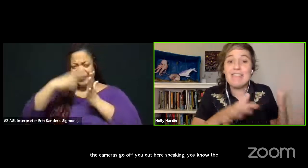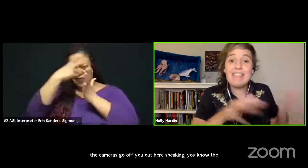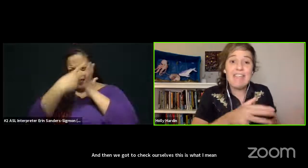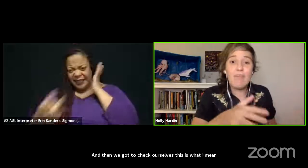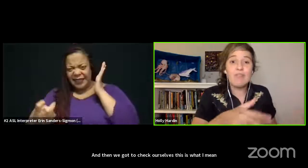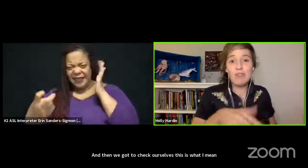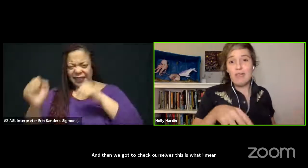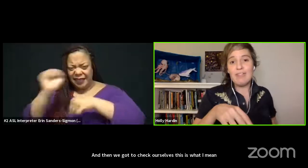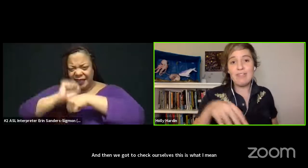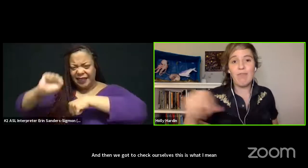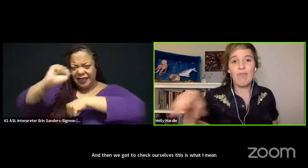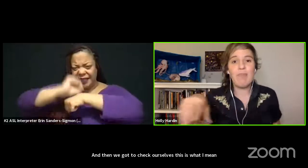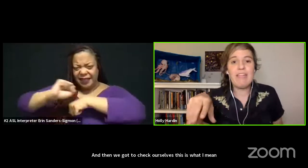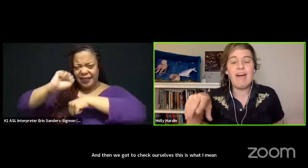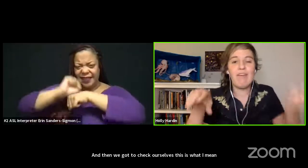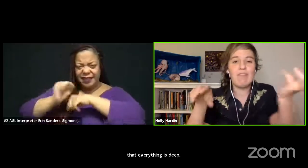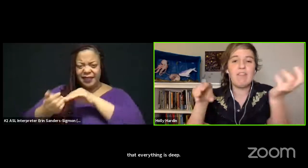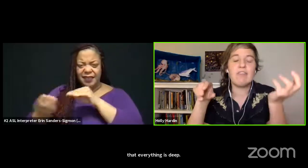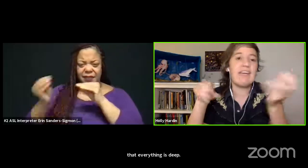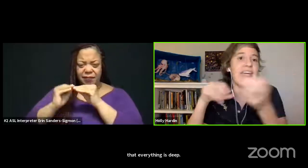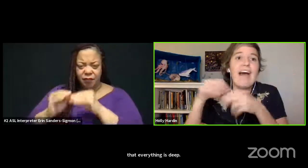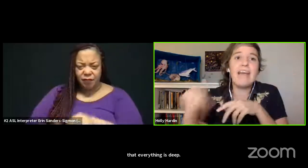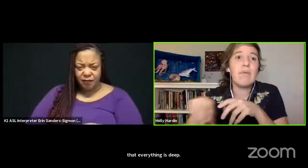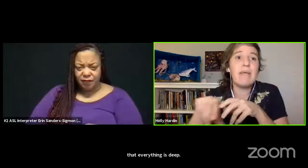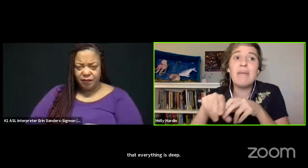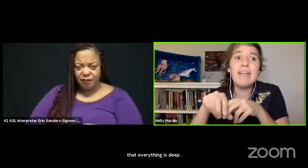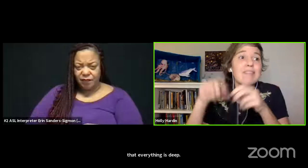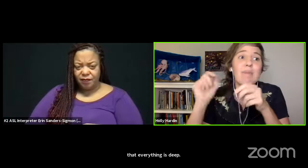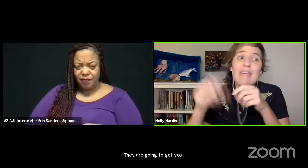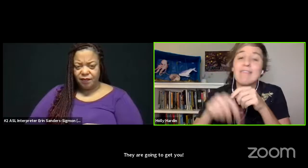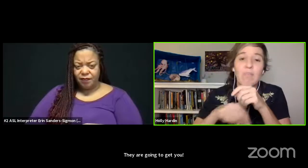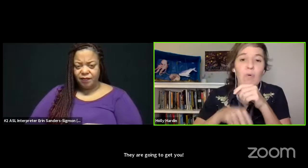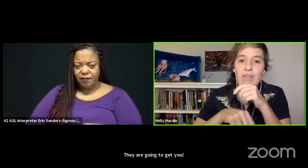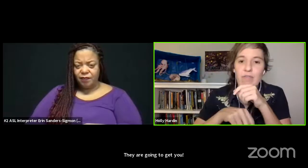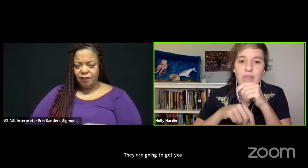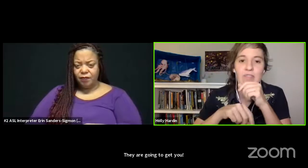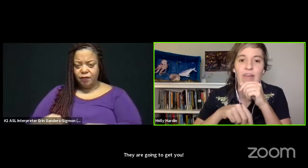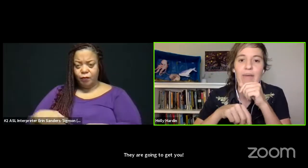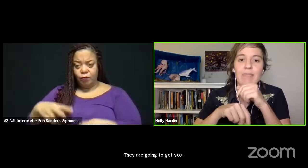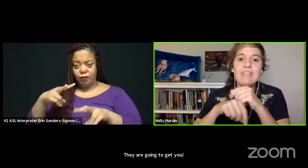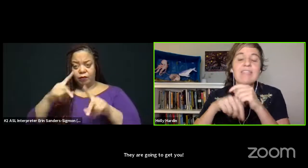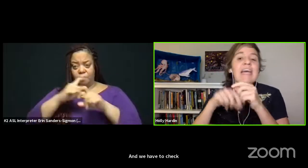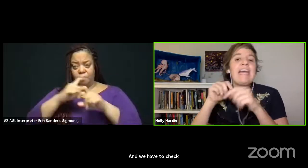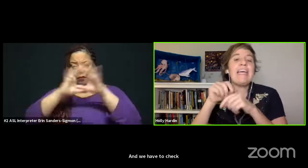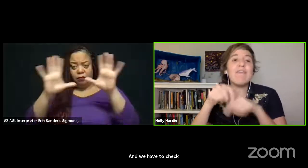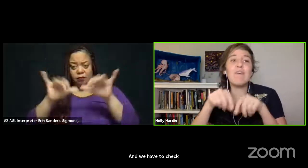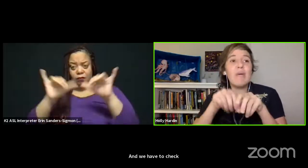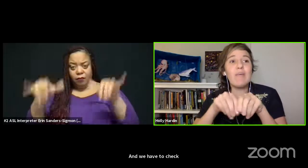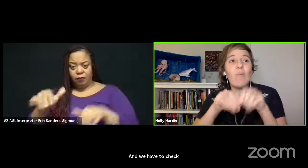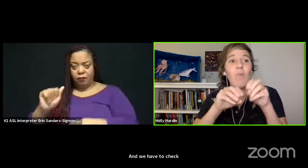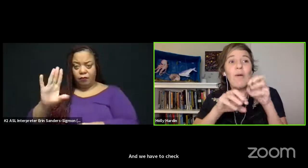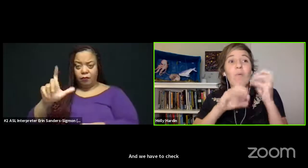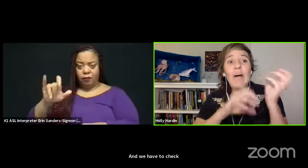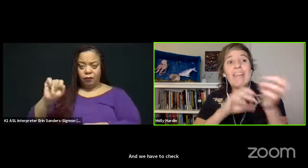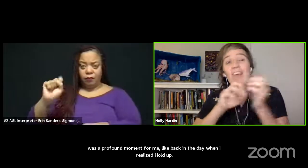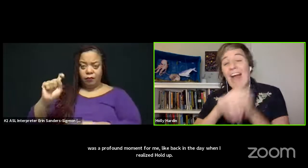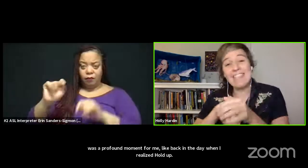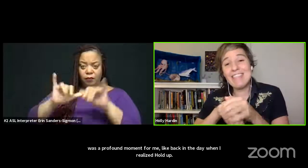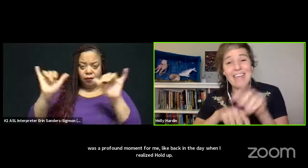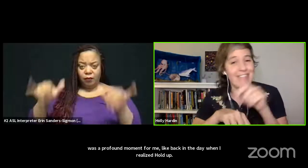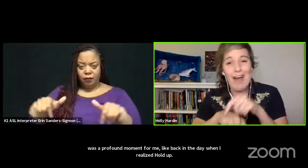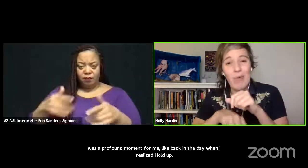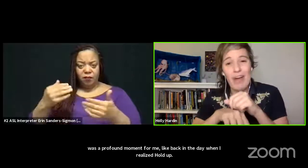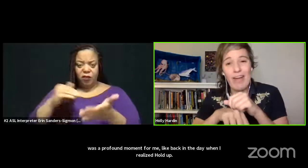segregates disabled students. So for me, that often looks like in IEP meetings, being supportive of those families, even when what